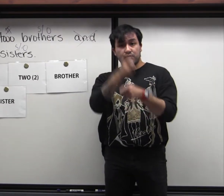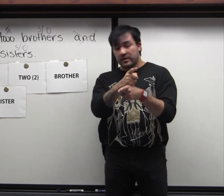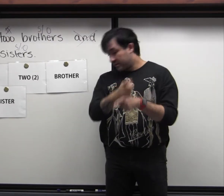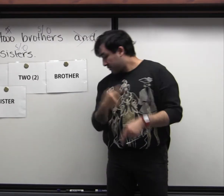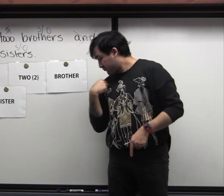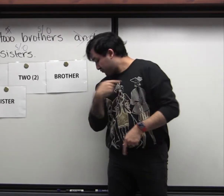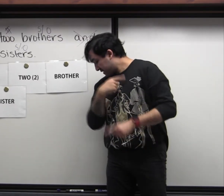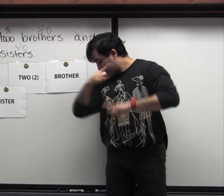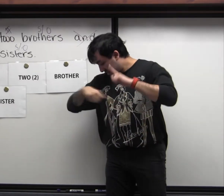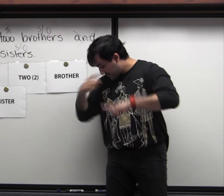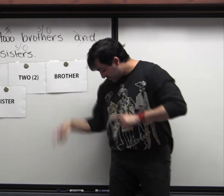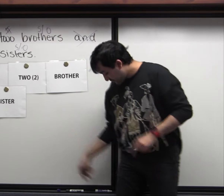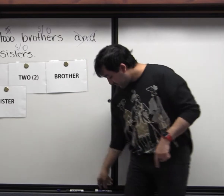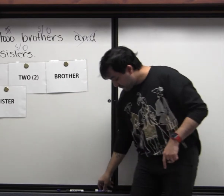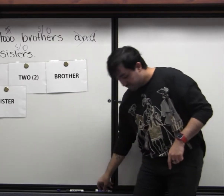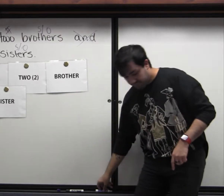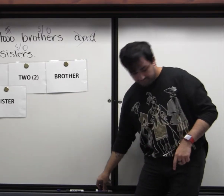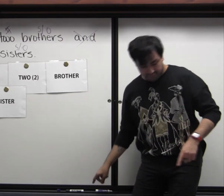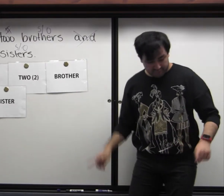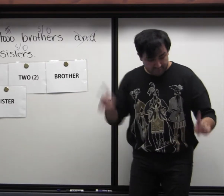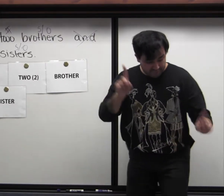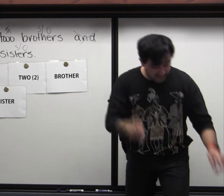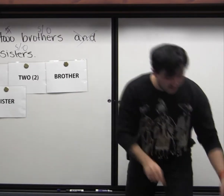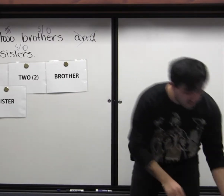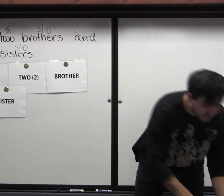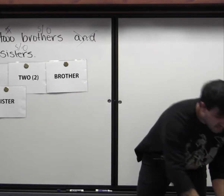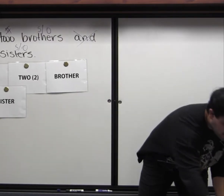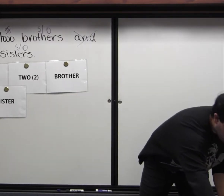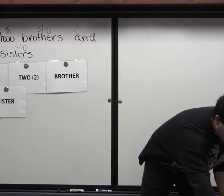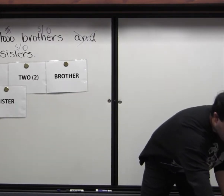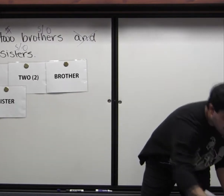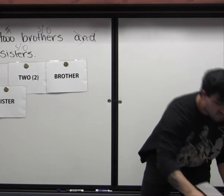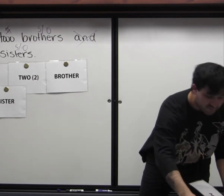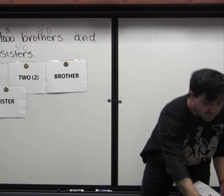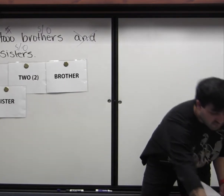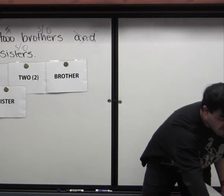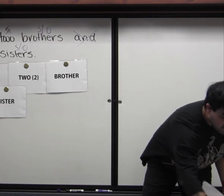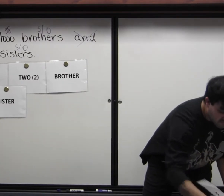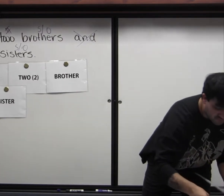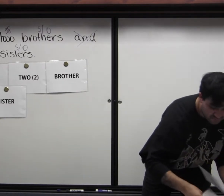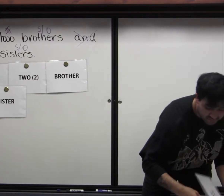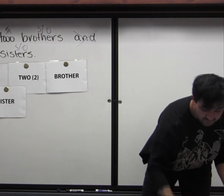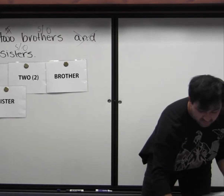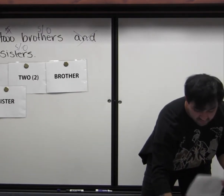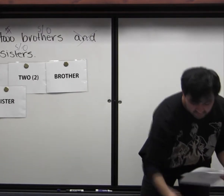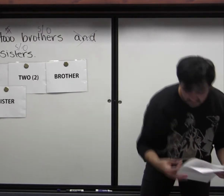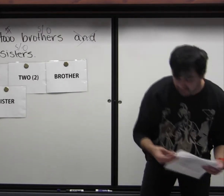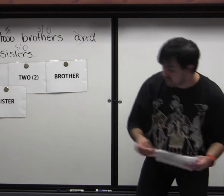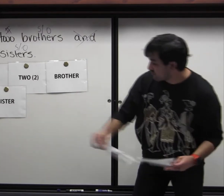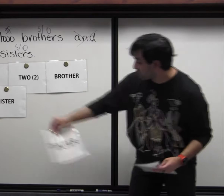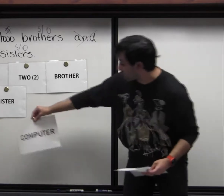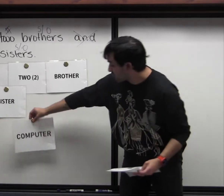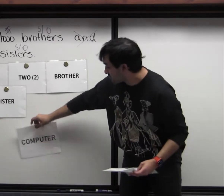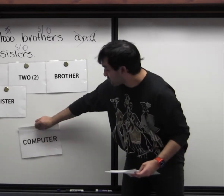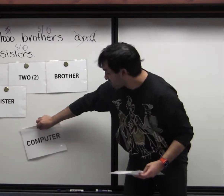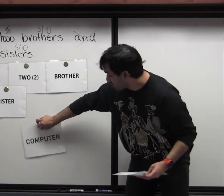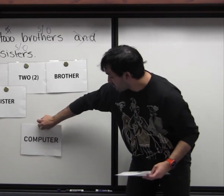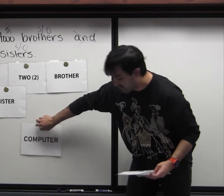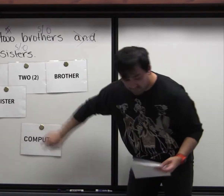now we do remember the noun adjective rule, right? Nouns first and then adjective. So new computer is going to be computer new, right?